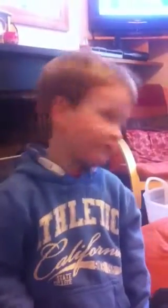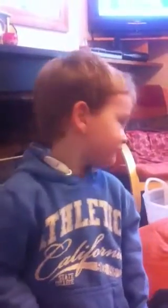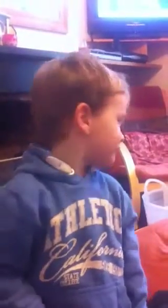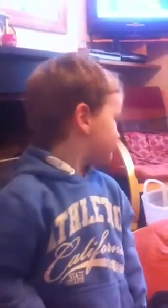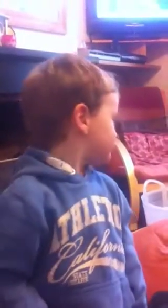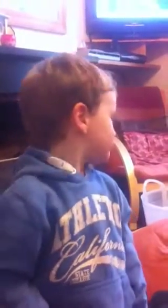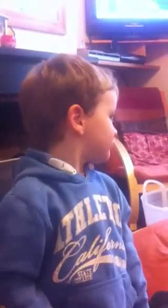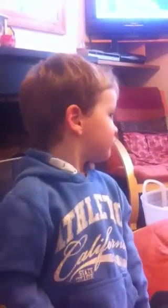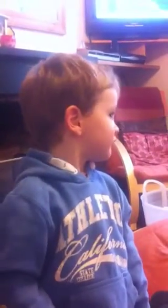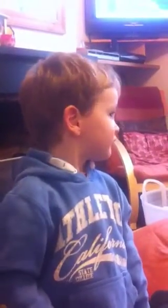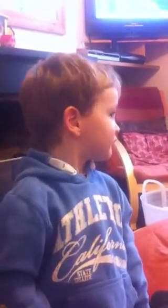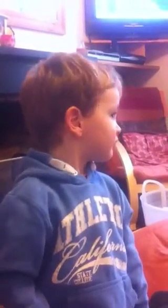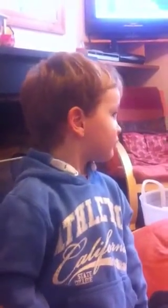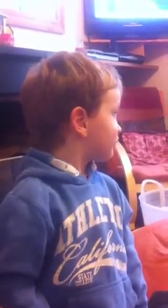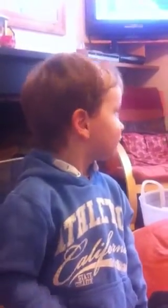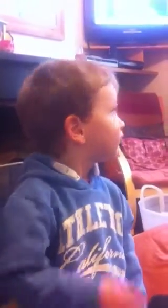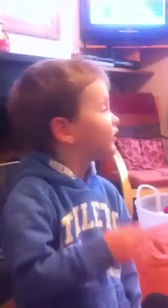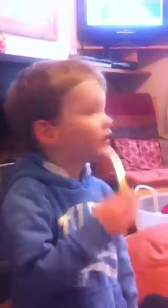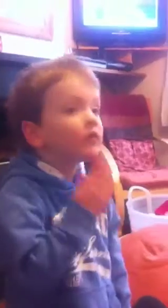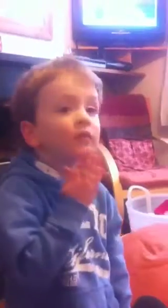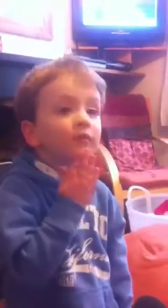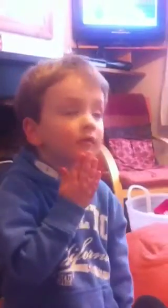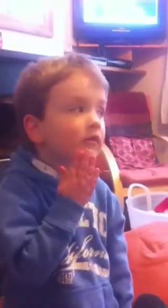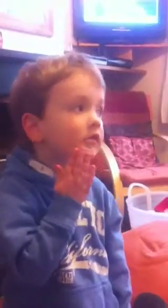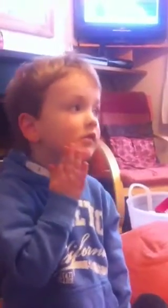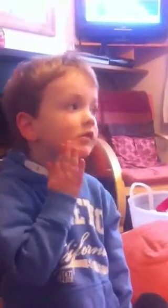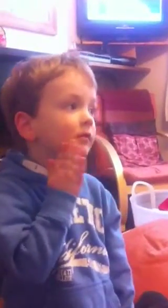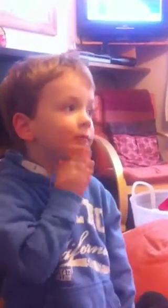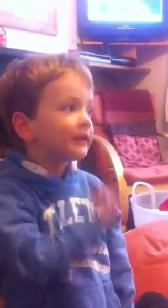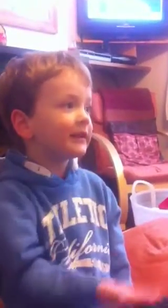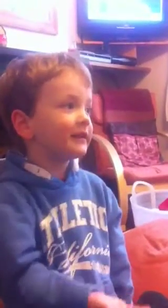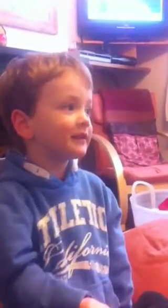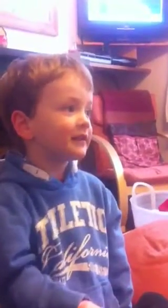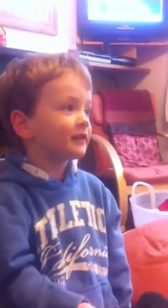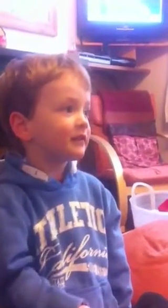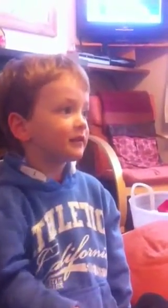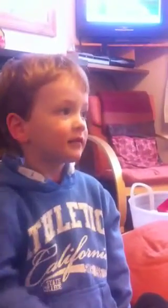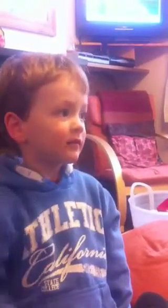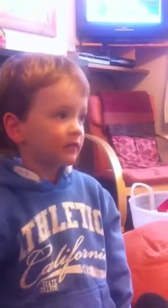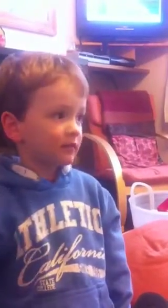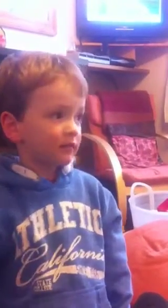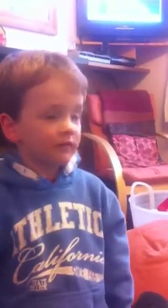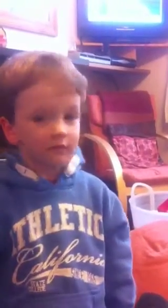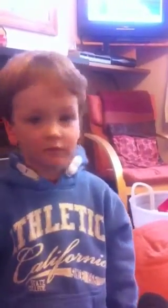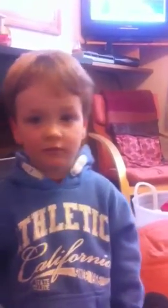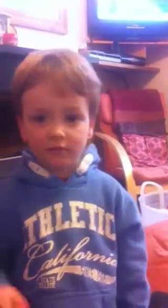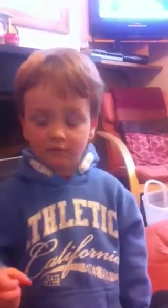What's please? We've done please. What's the difference between please and thank you? What's thank you?